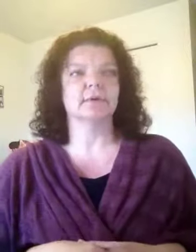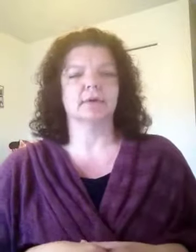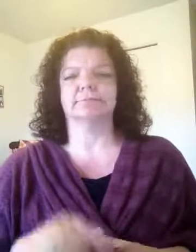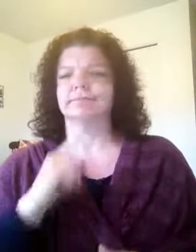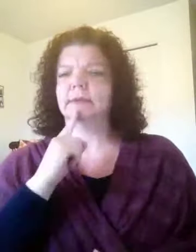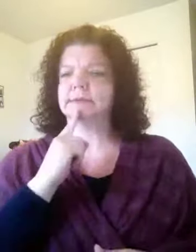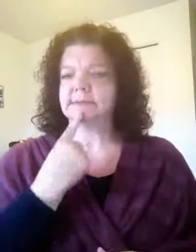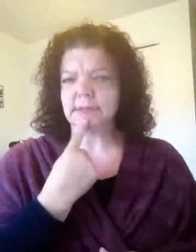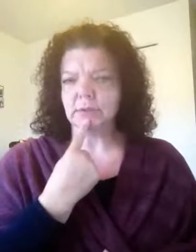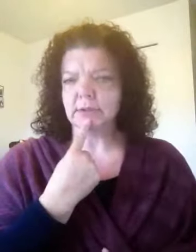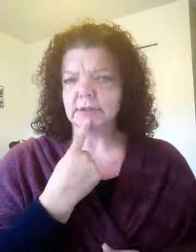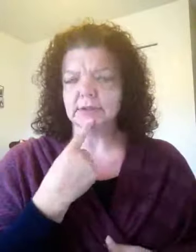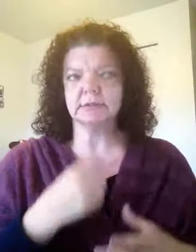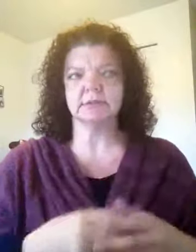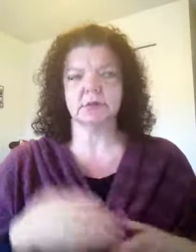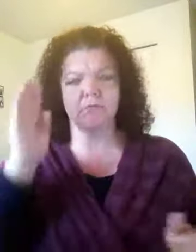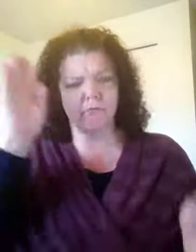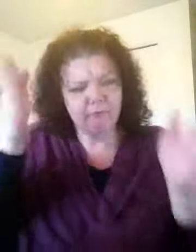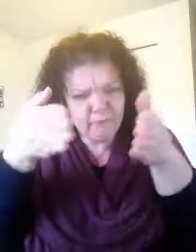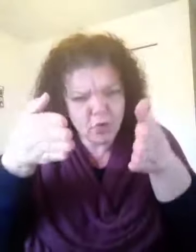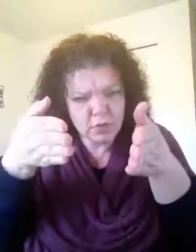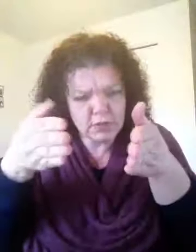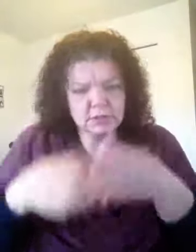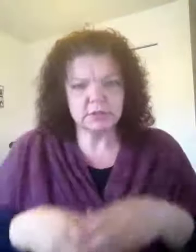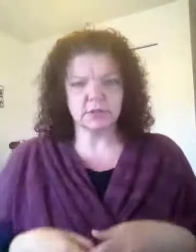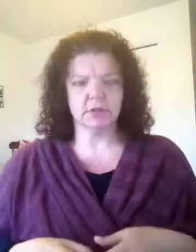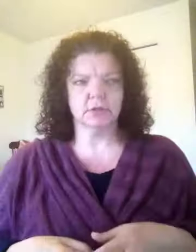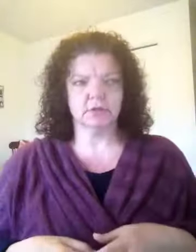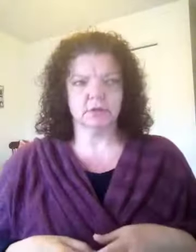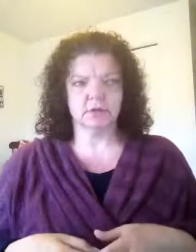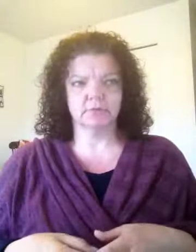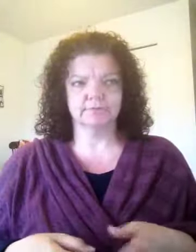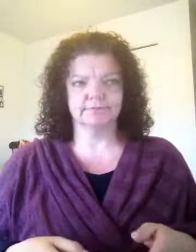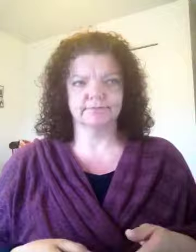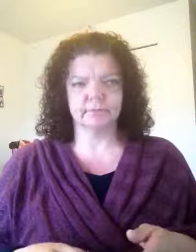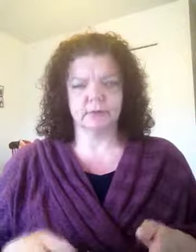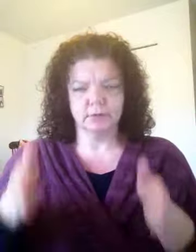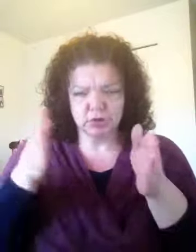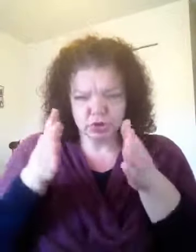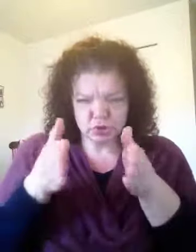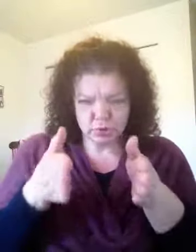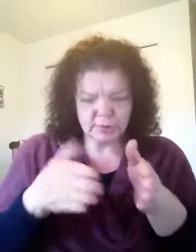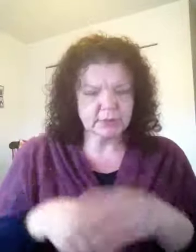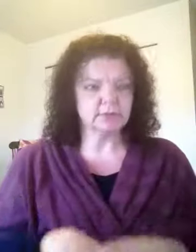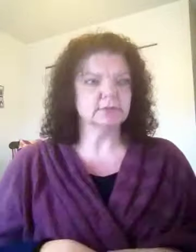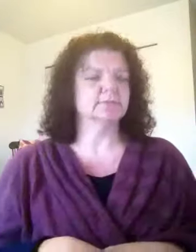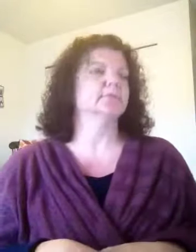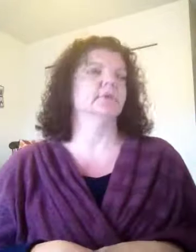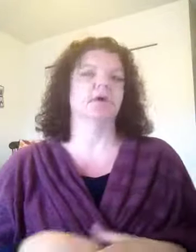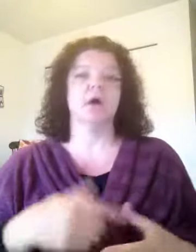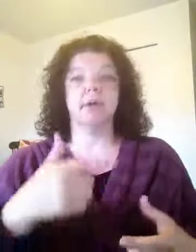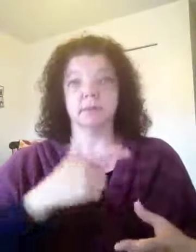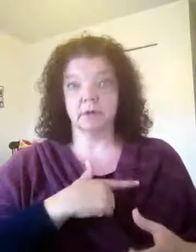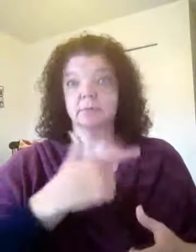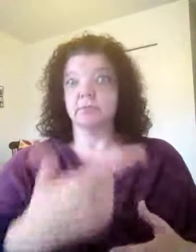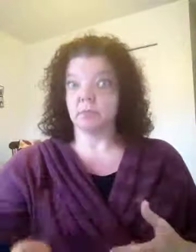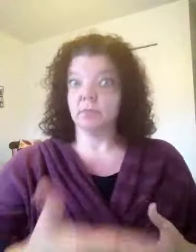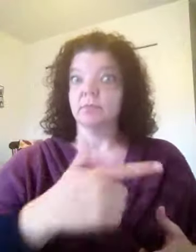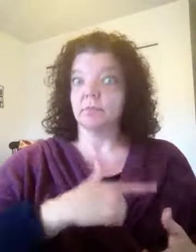serious, focused, determined. Those would be mine. I would go back and forth with my partner just like we did earlier.